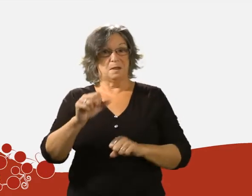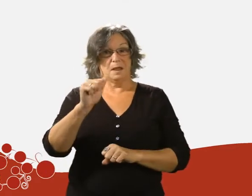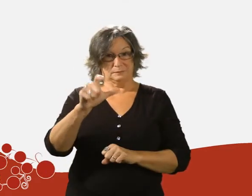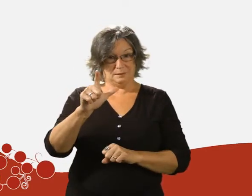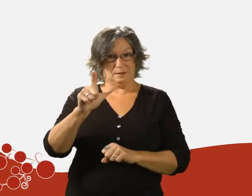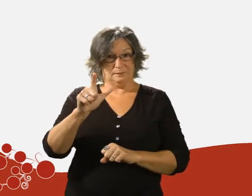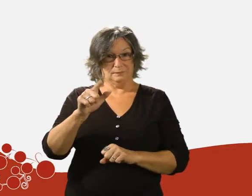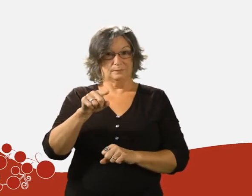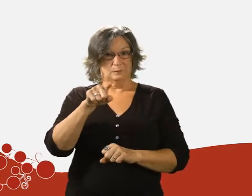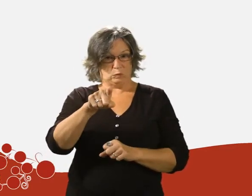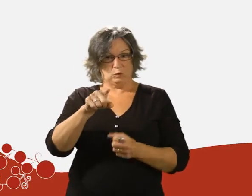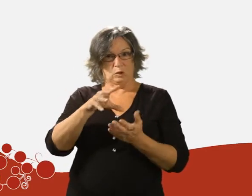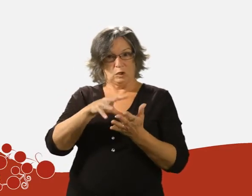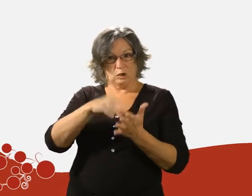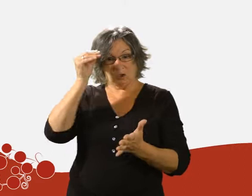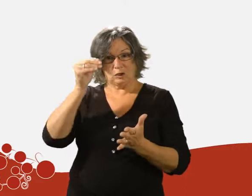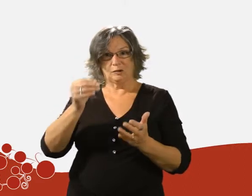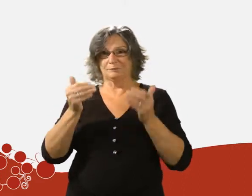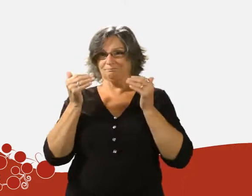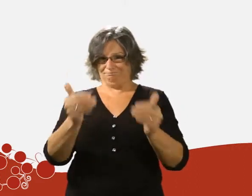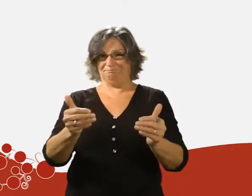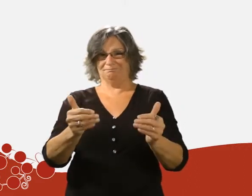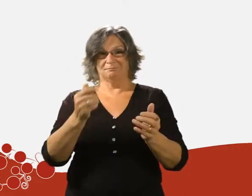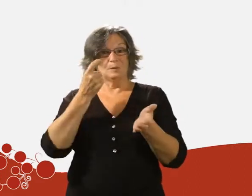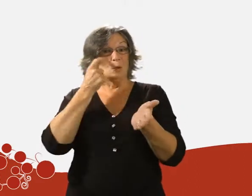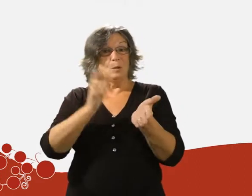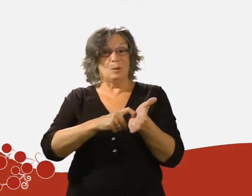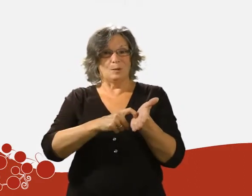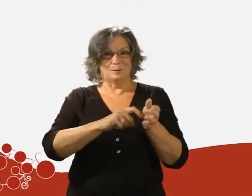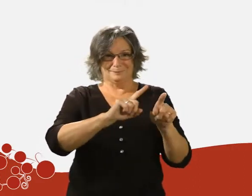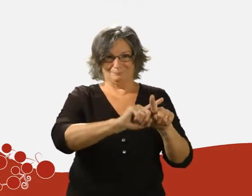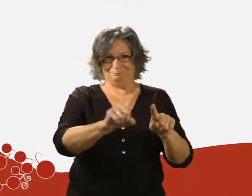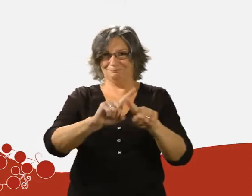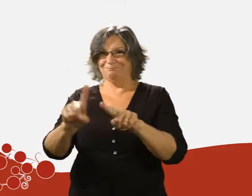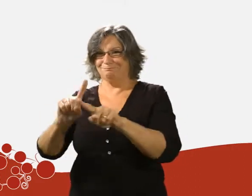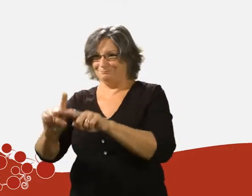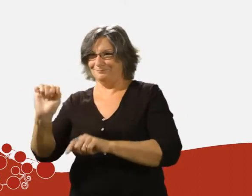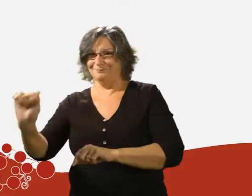As you are learning ASL, you may notice some differences depending on your sources.